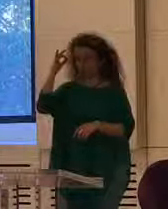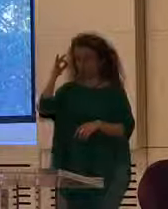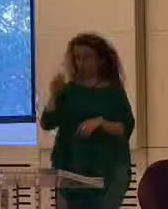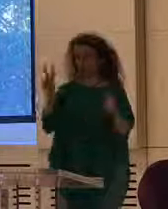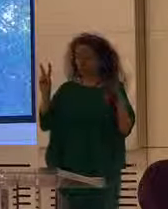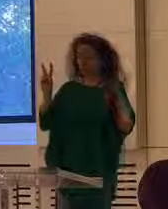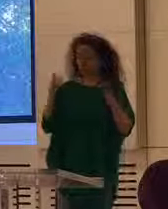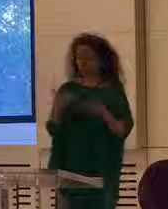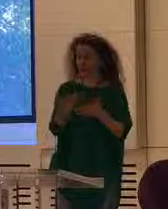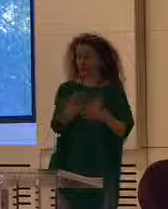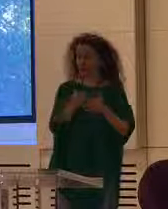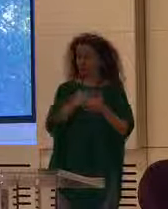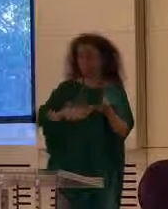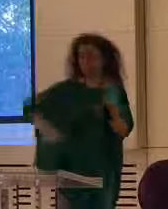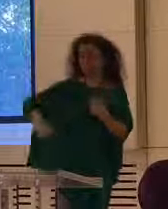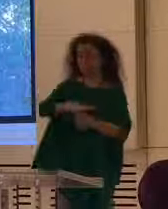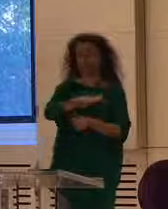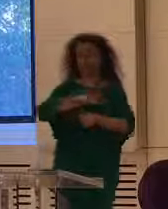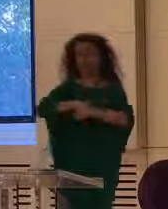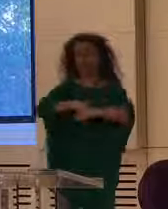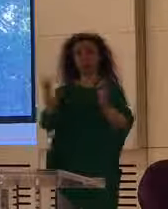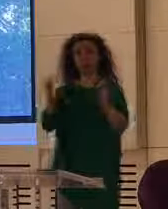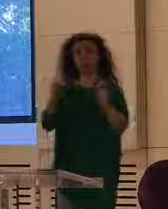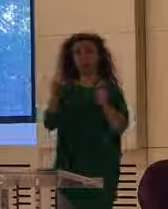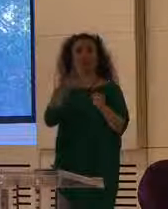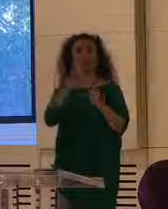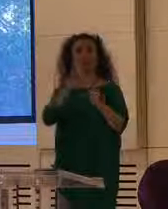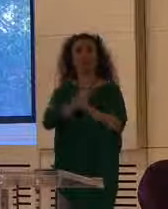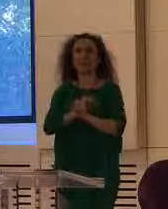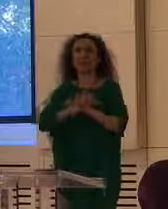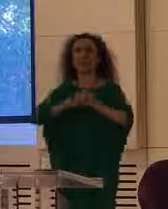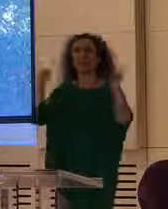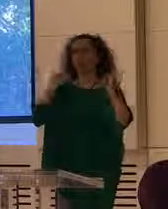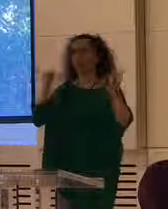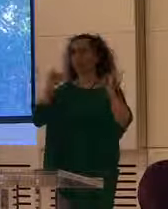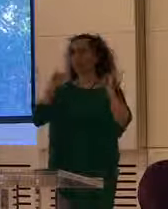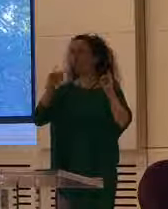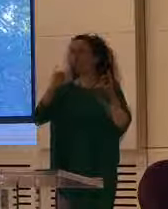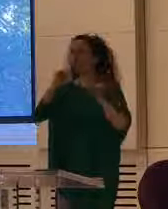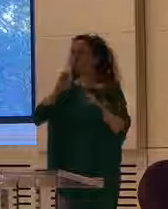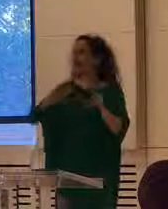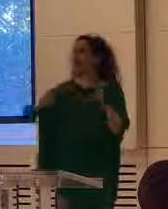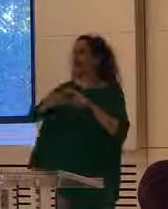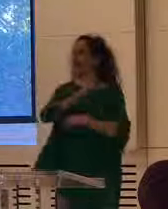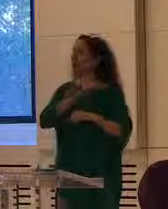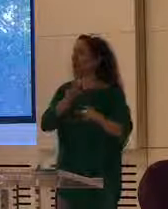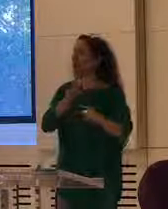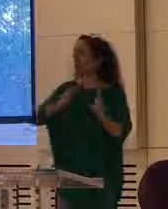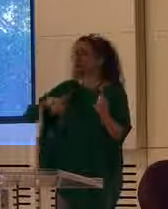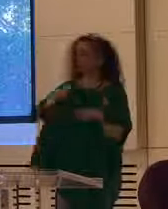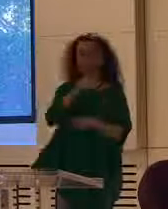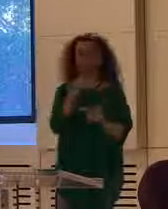So 4.48 Psychosis. Do we have a space that's safe to break the